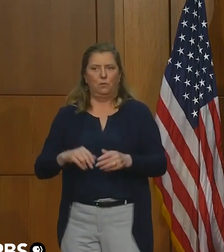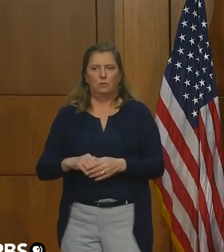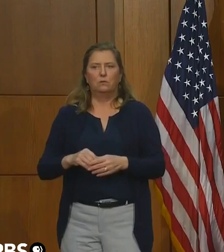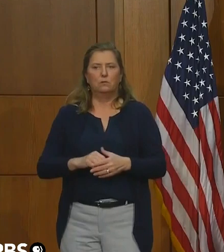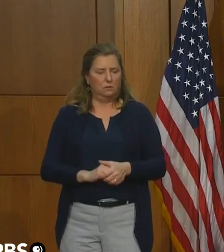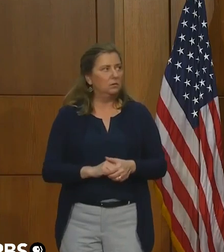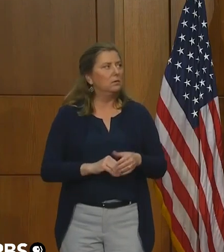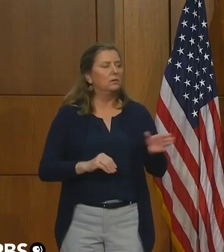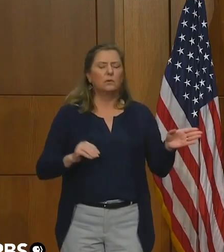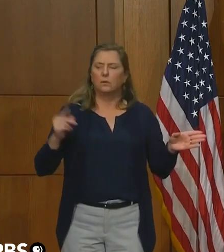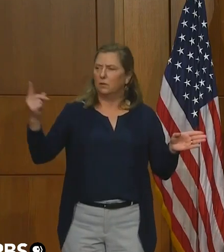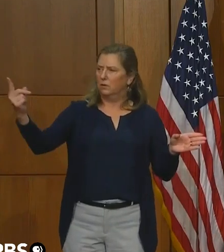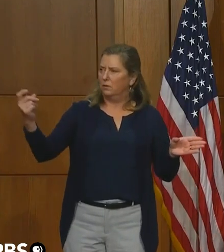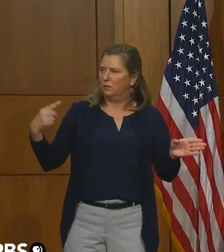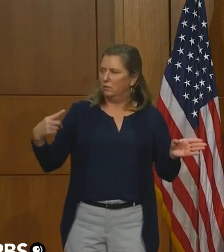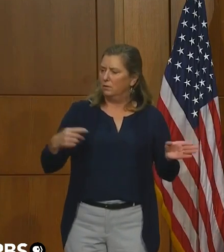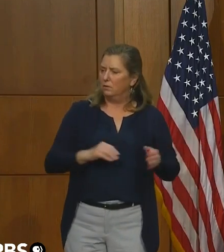So the question was,